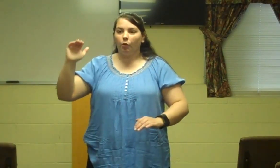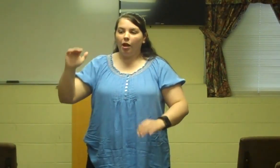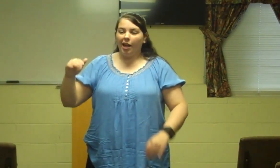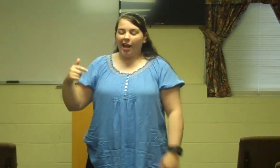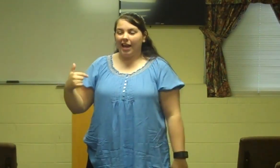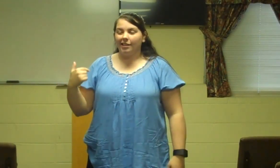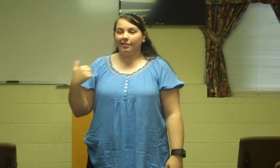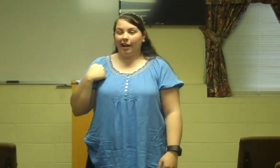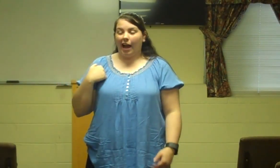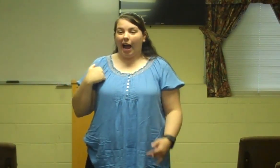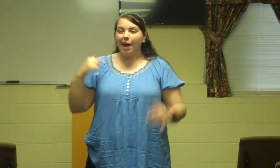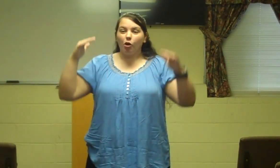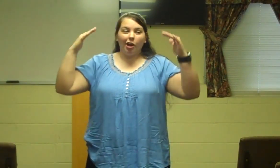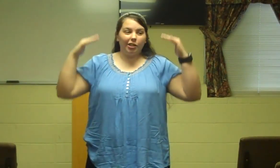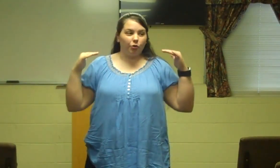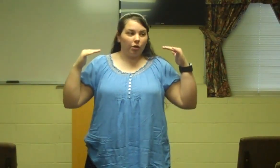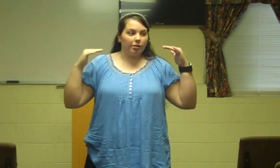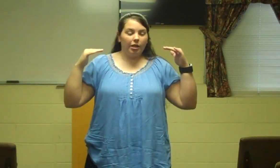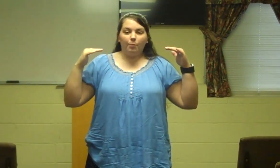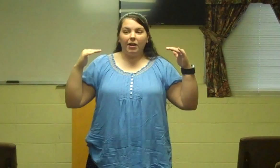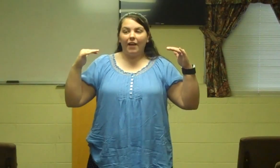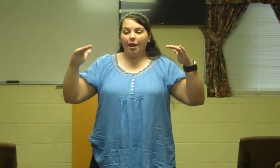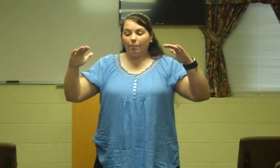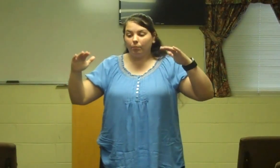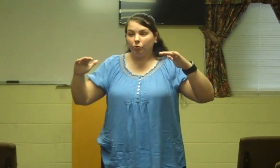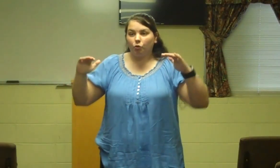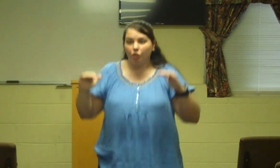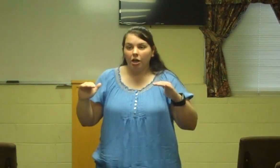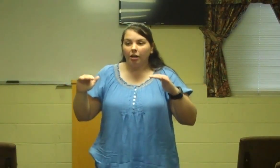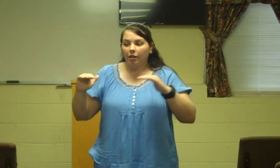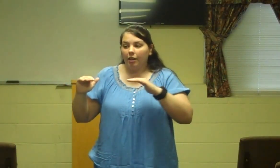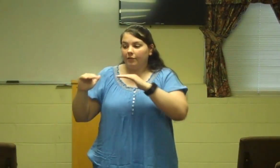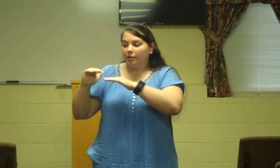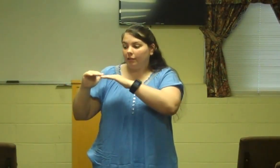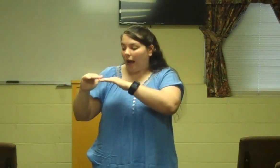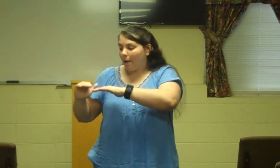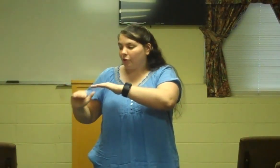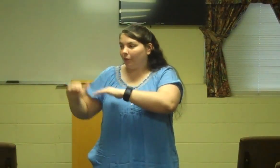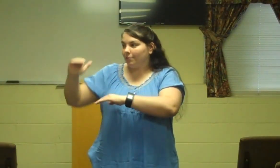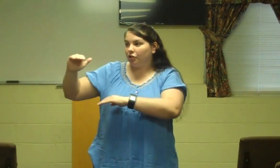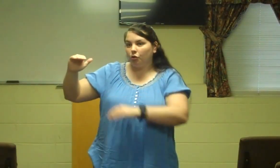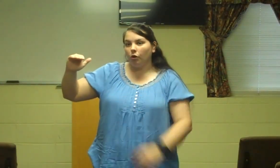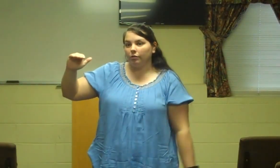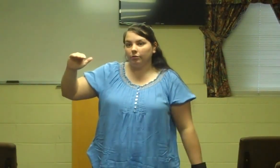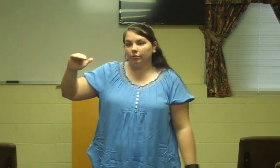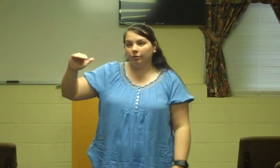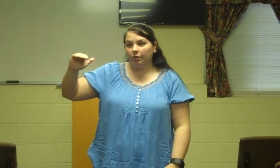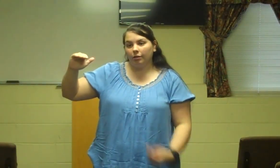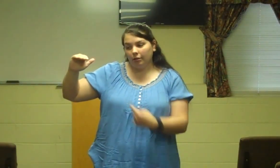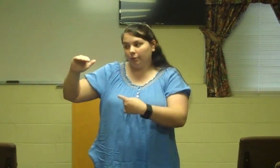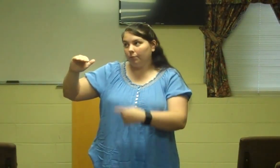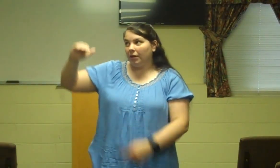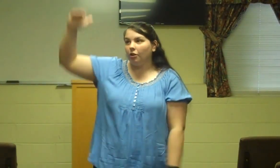people, and I'm already short, but if I am shorter, then I might be talking about somebody short and